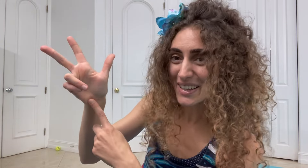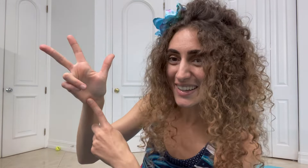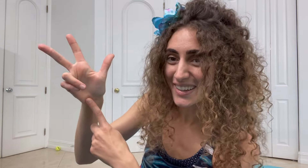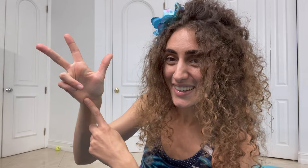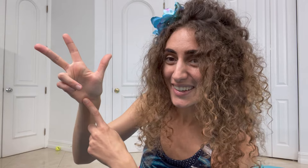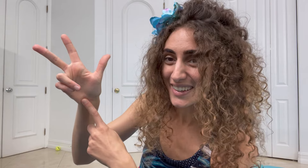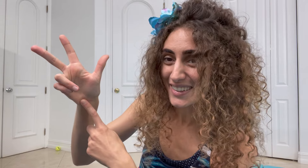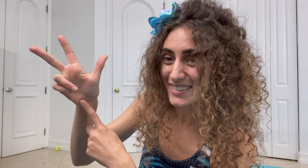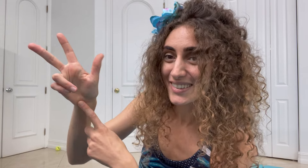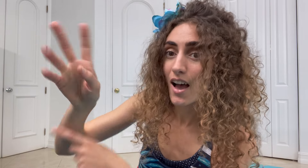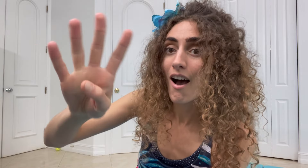3 minutes.